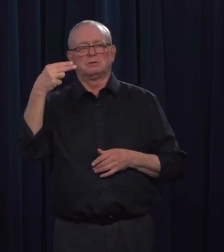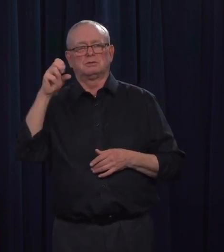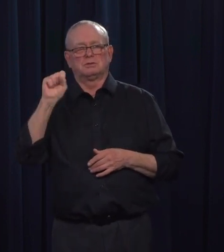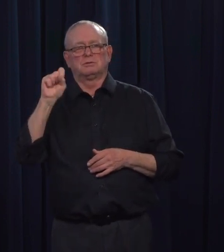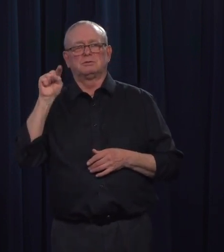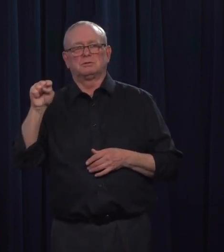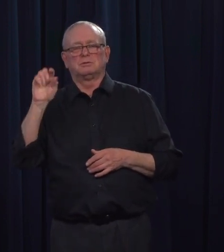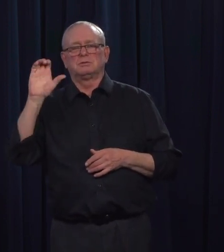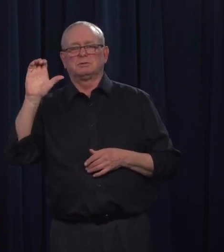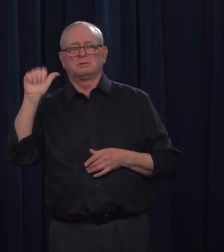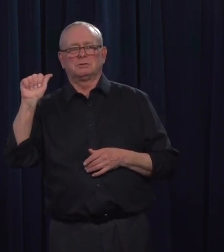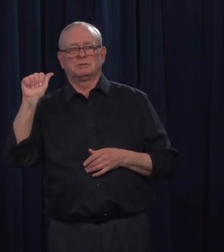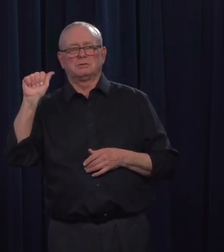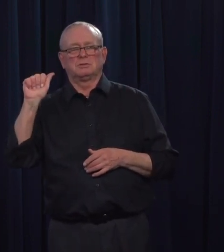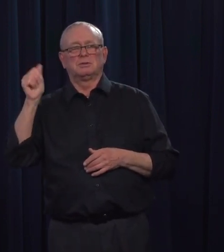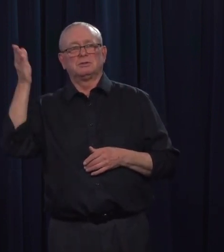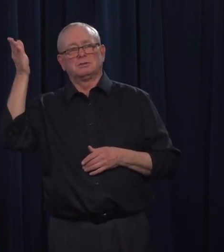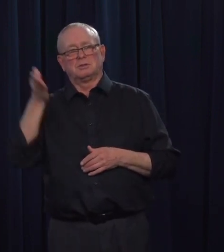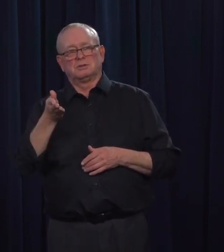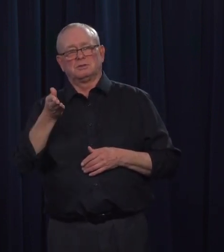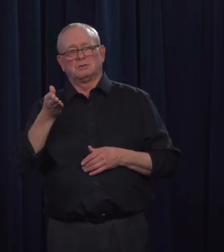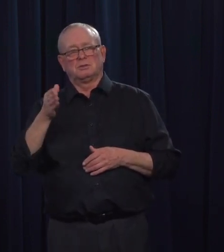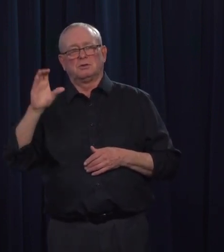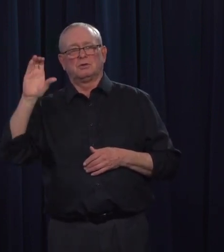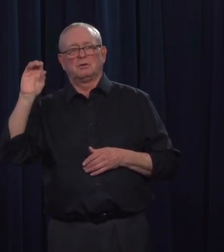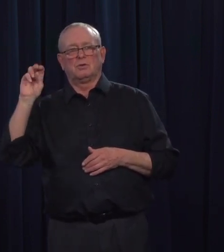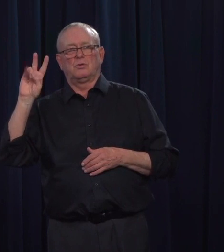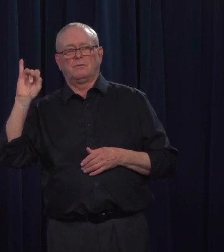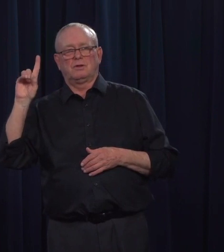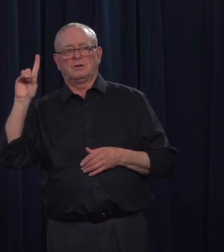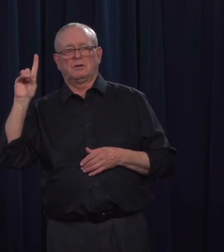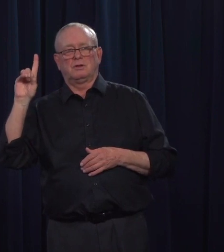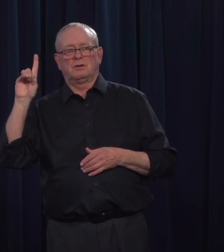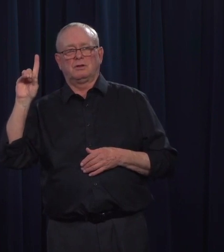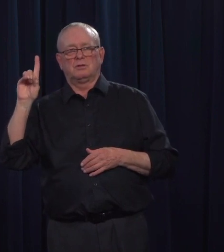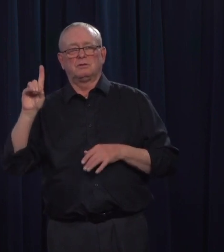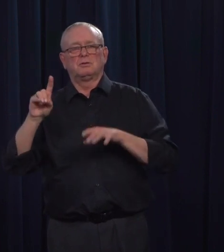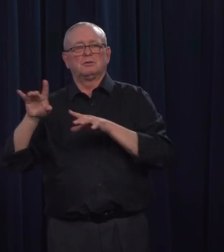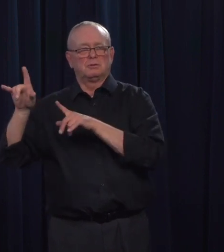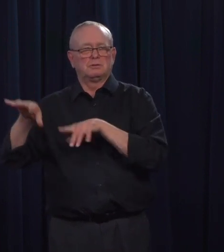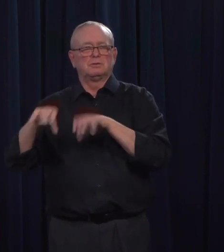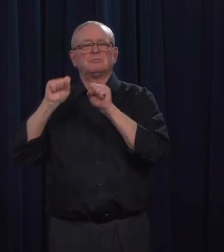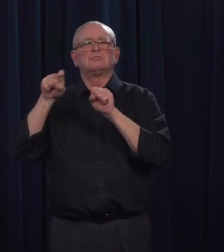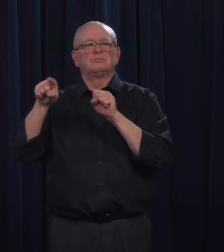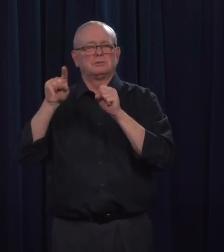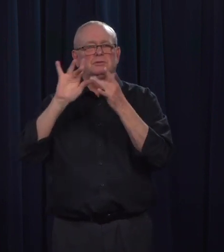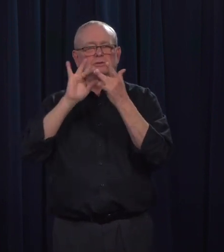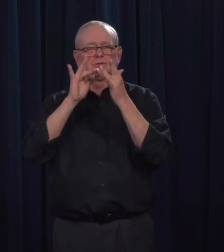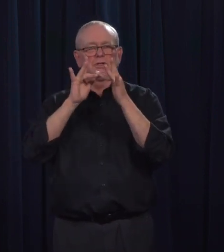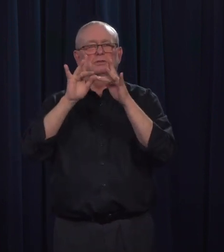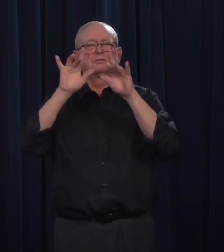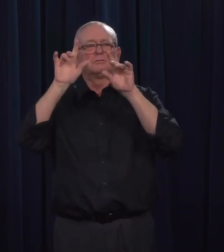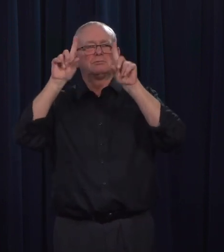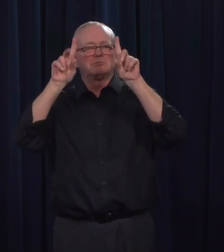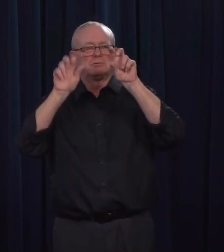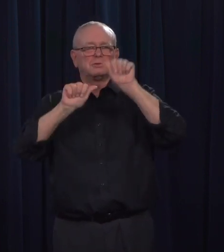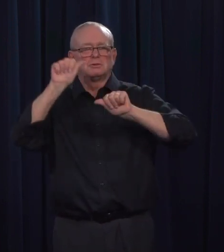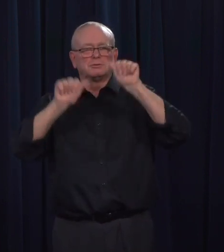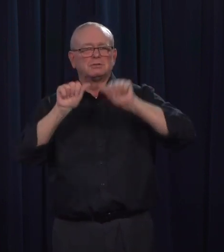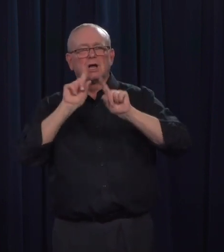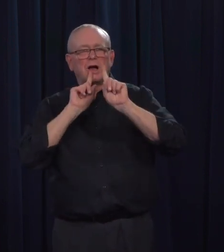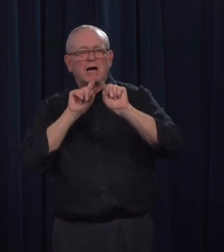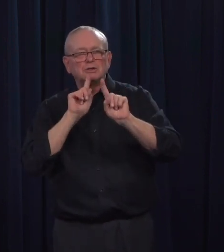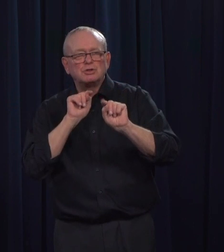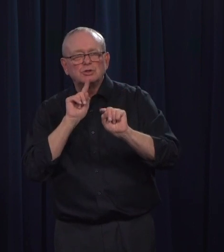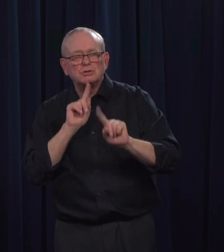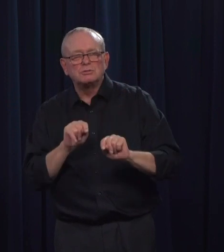www.ahs.ca/COVID to complete the new healthcare worker online assessment. This unique tool for healthcare workers is in addition to the